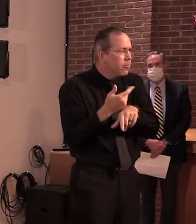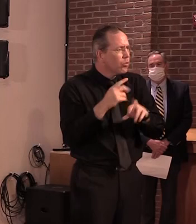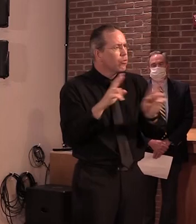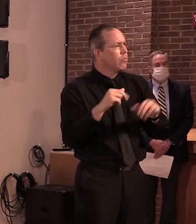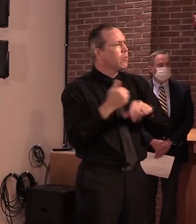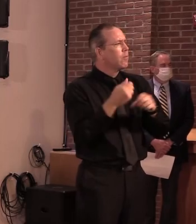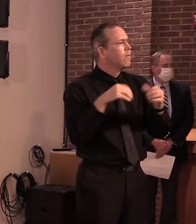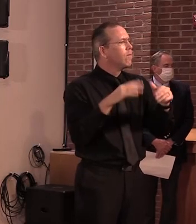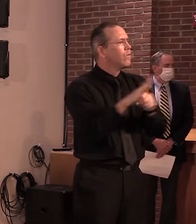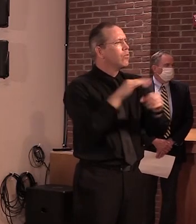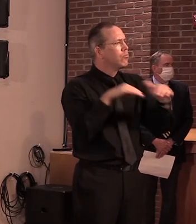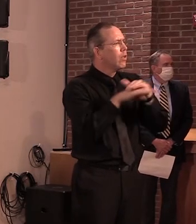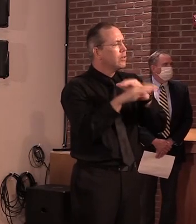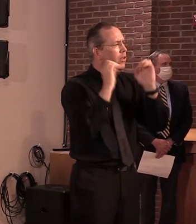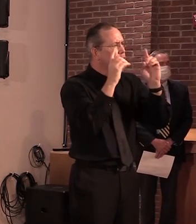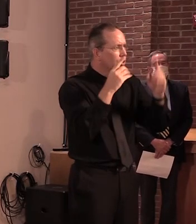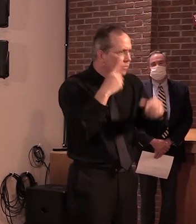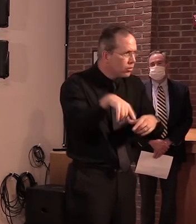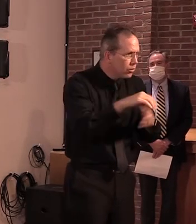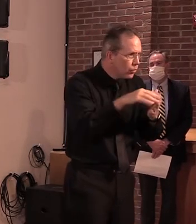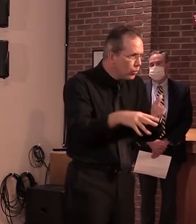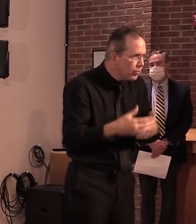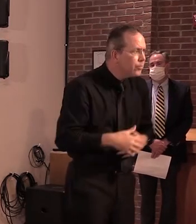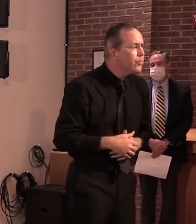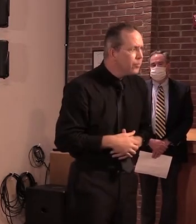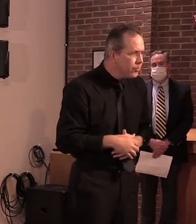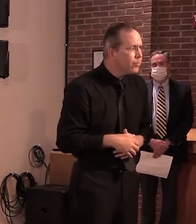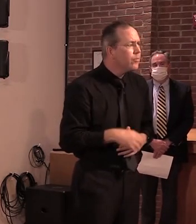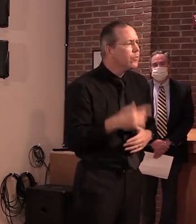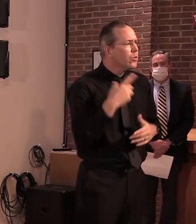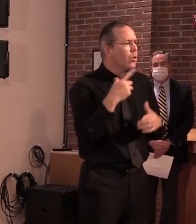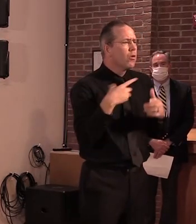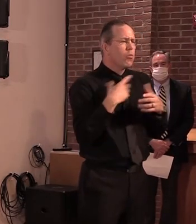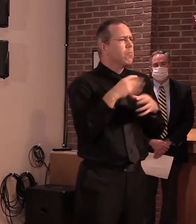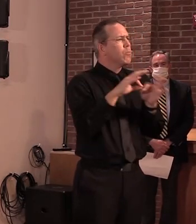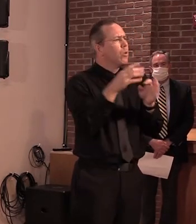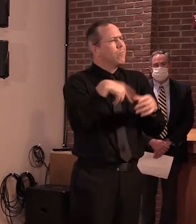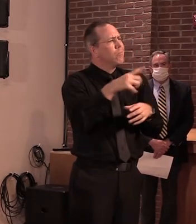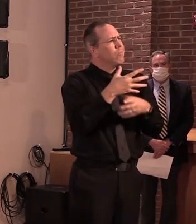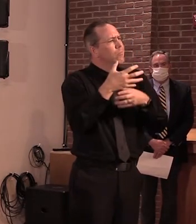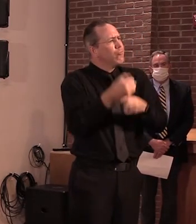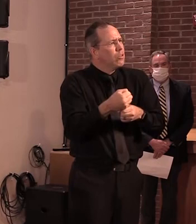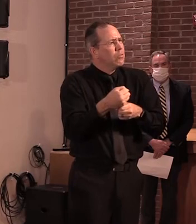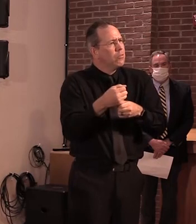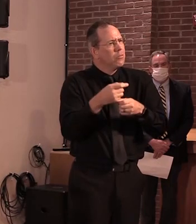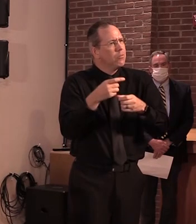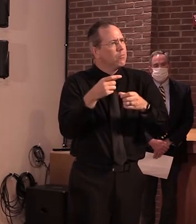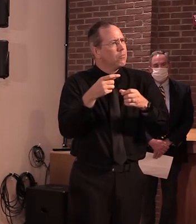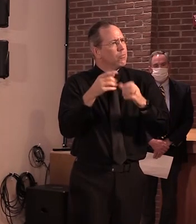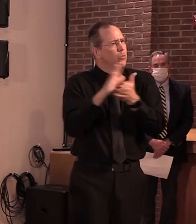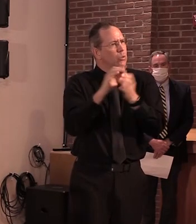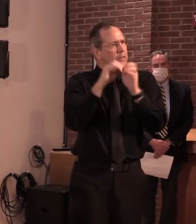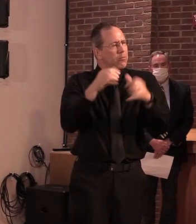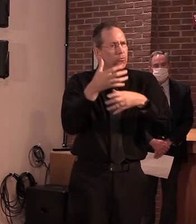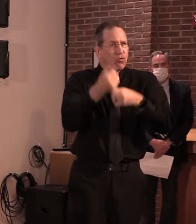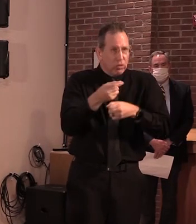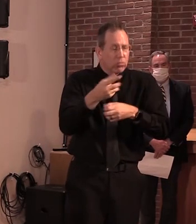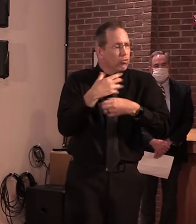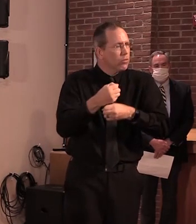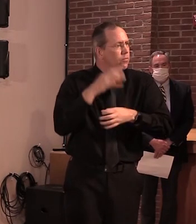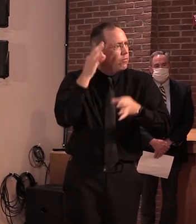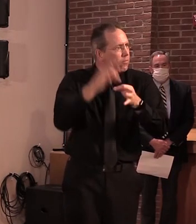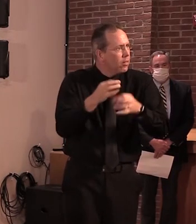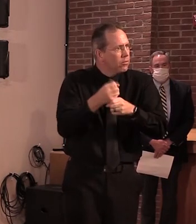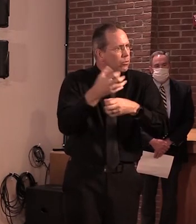education's ability to be flexible and responsive, because faith in the system is key to returning to in-person